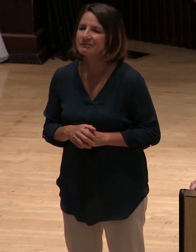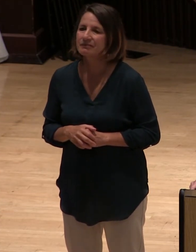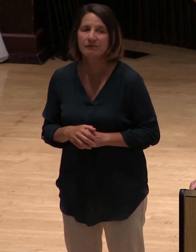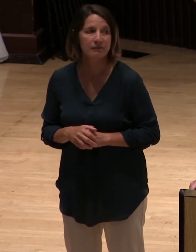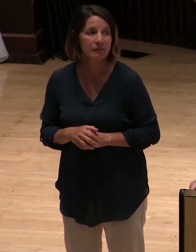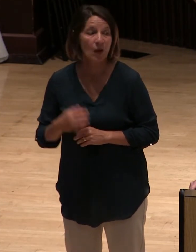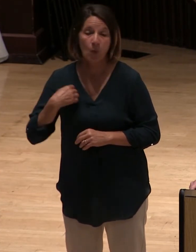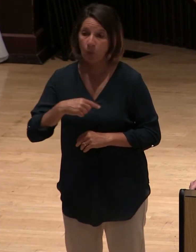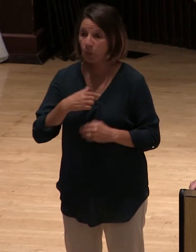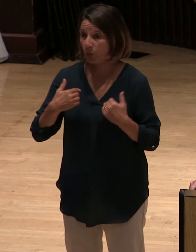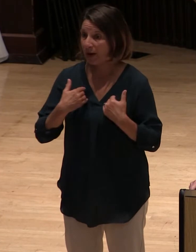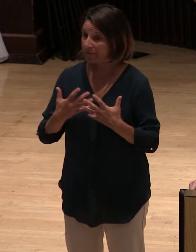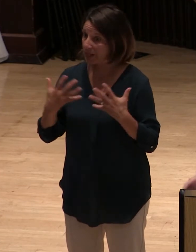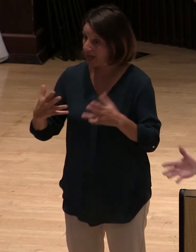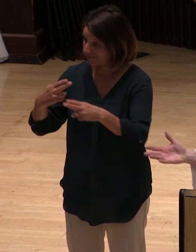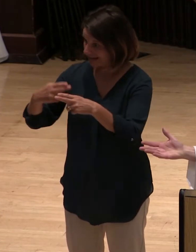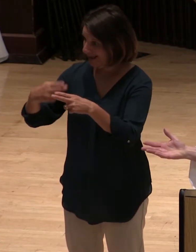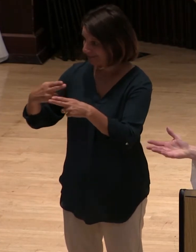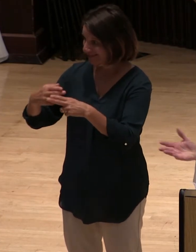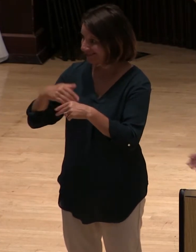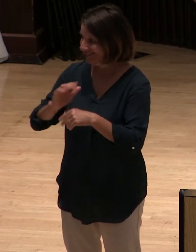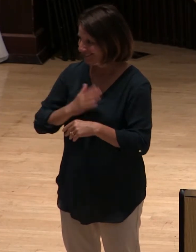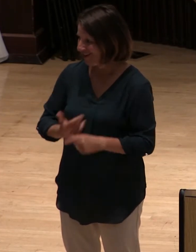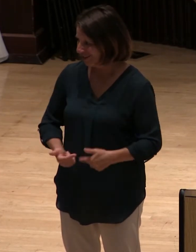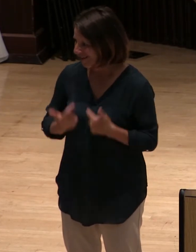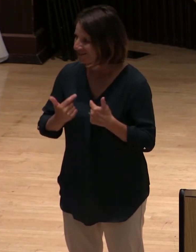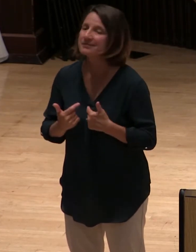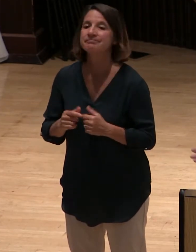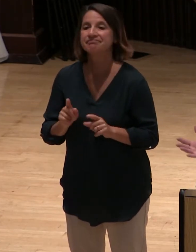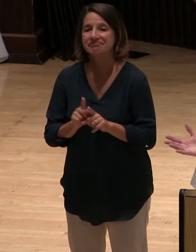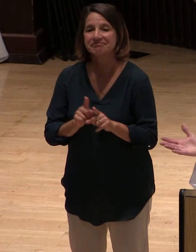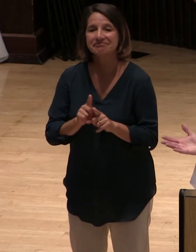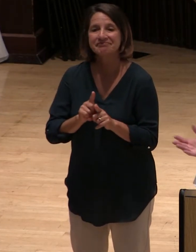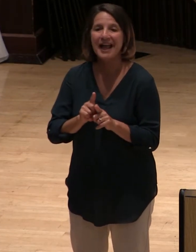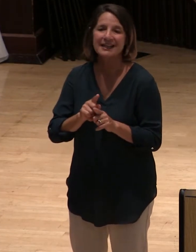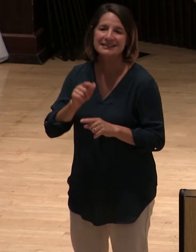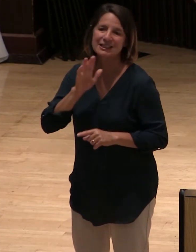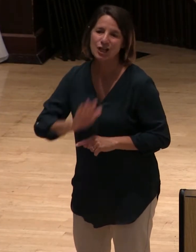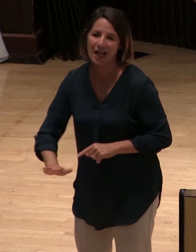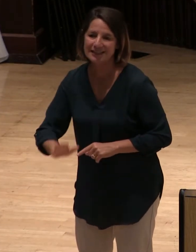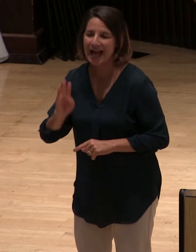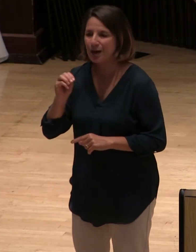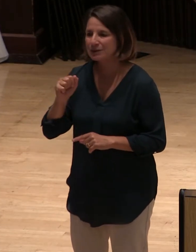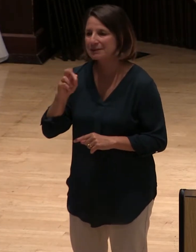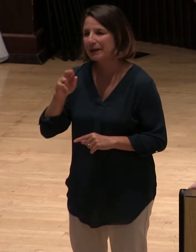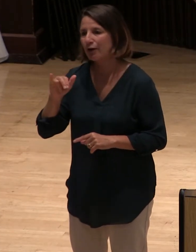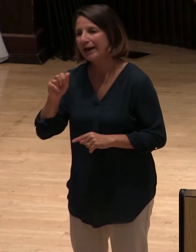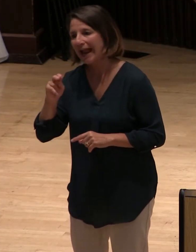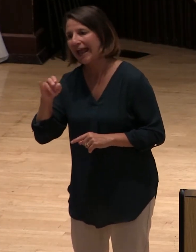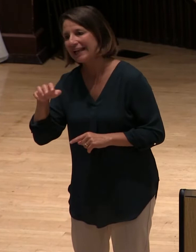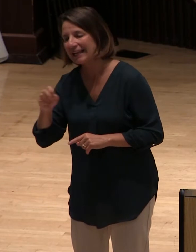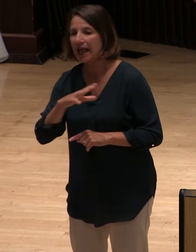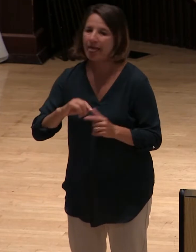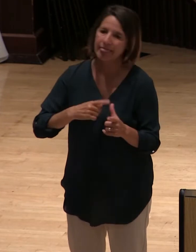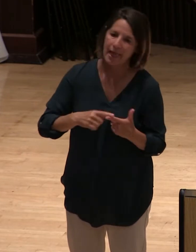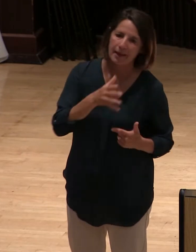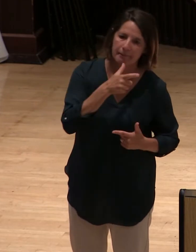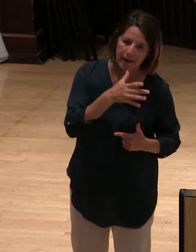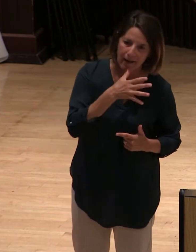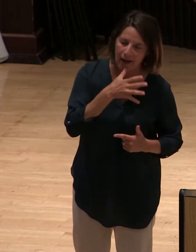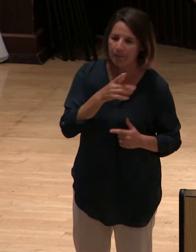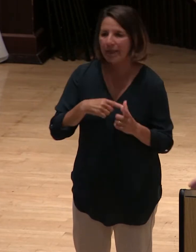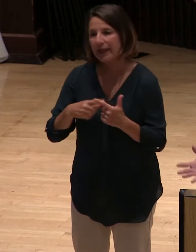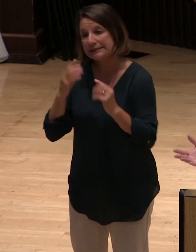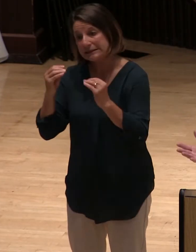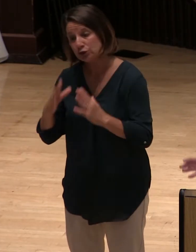We have a lot of names in our lives, right? As a child, I was Mary Annie, then I was Mom, and as a teacher, Mrs.